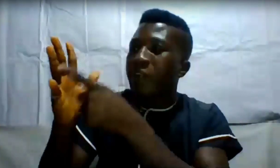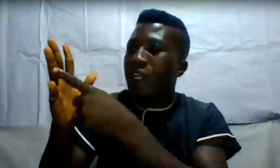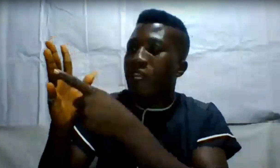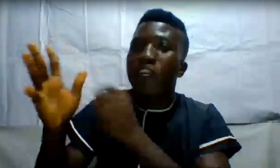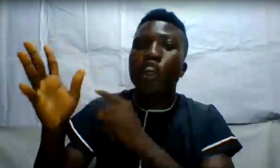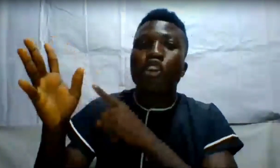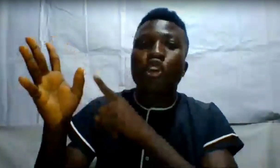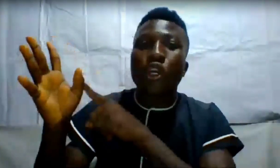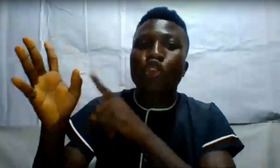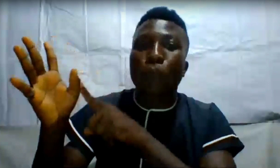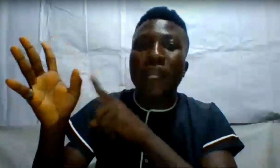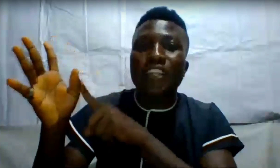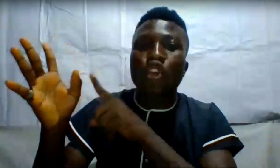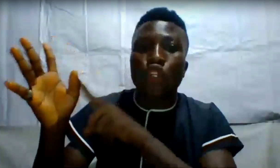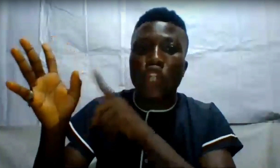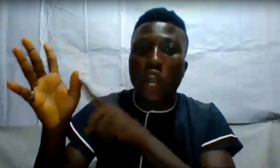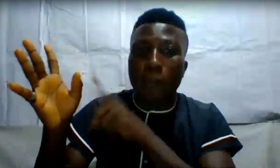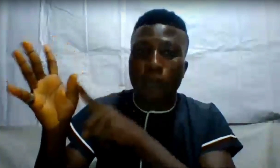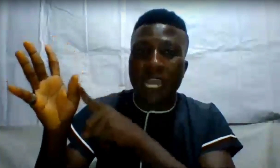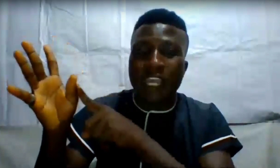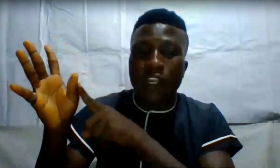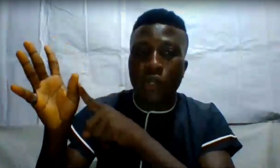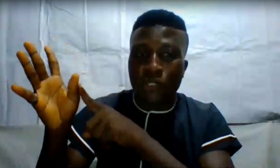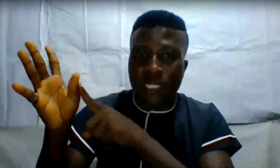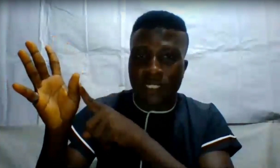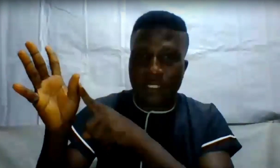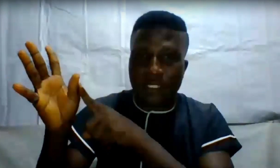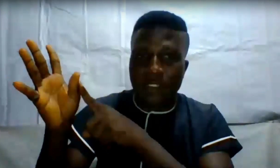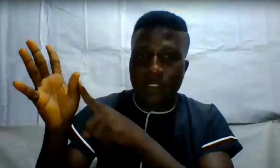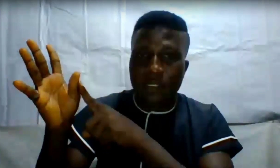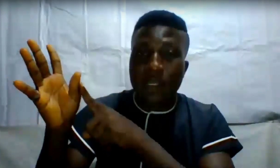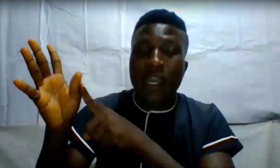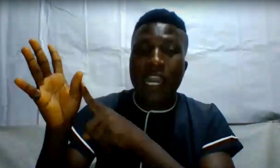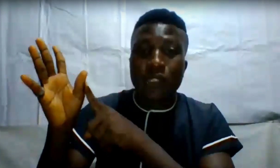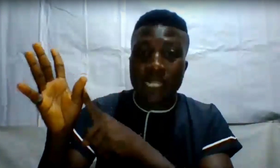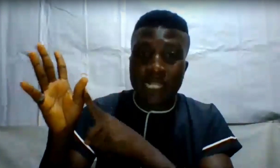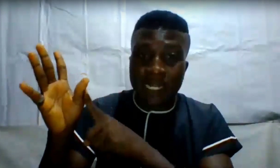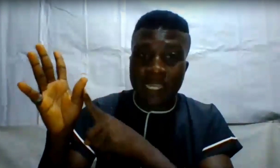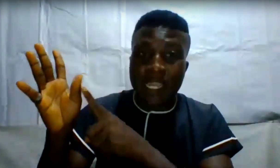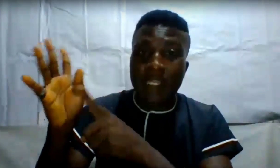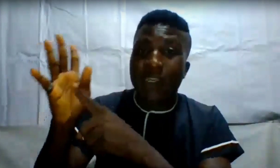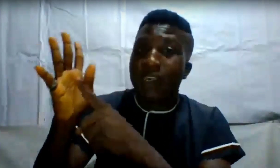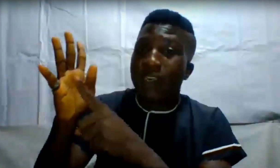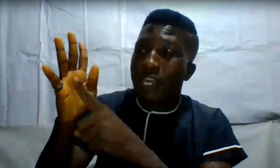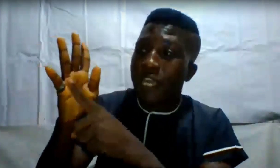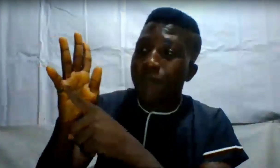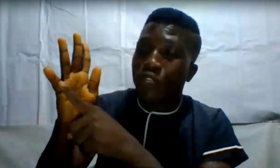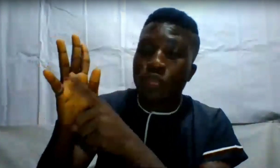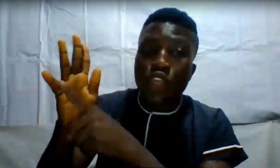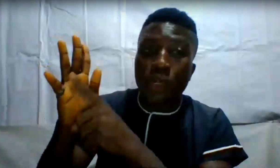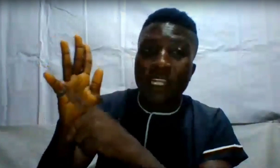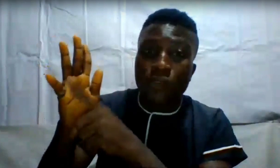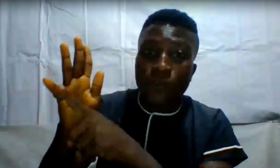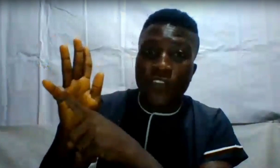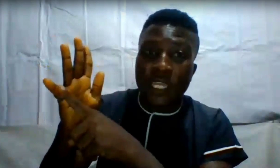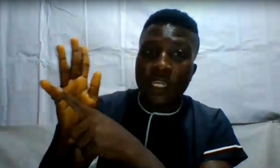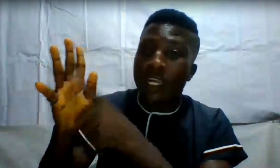place your thumb and close it. I'll take that again. In between your little finger and your ring finger, you're going